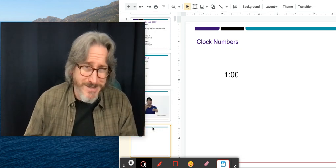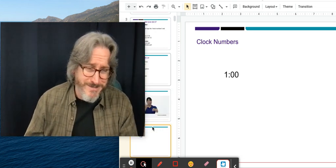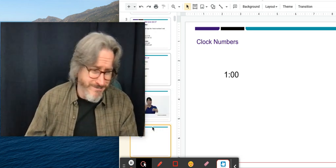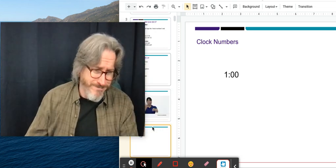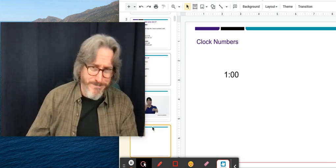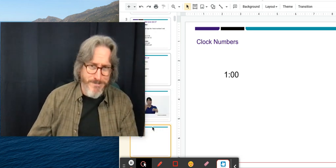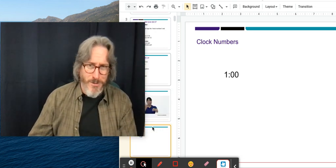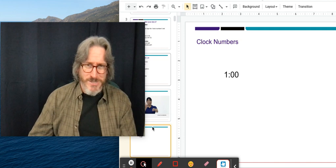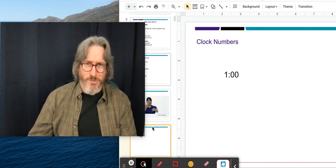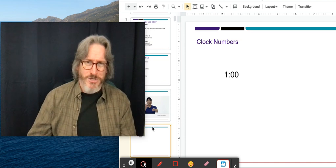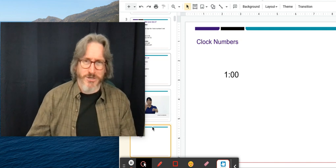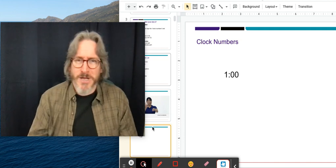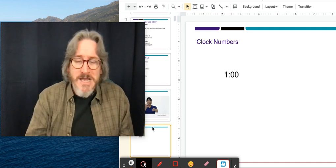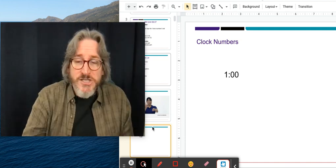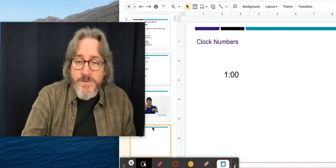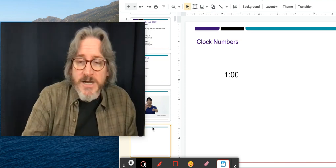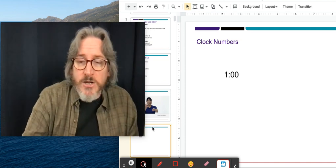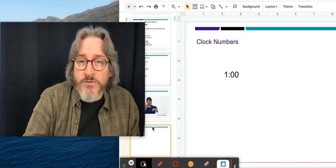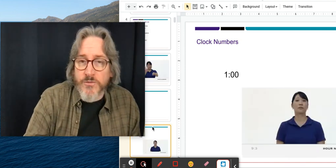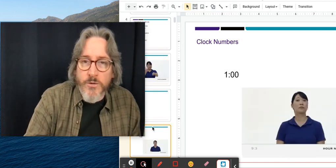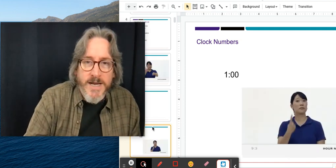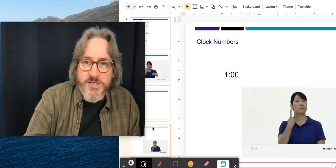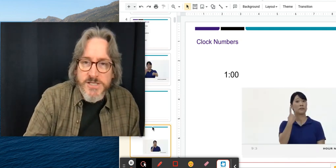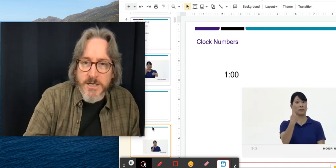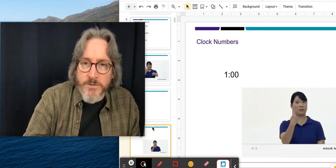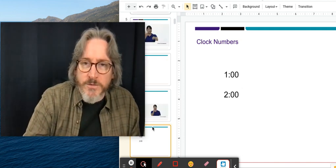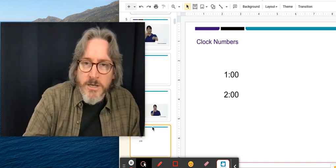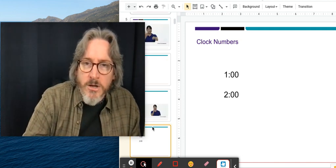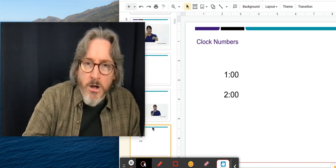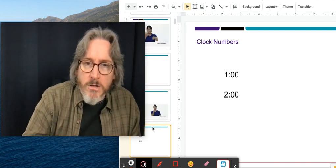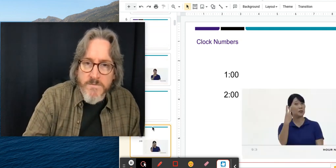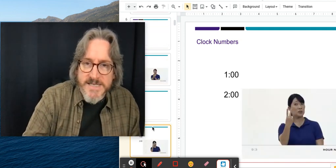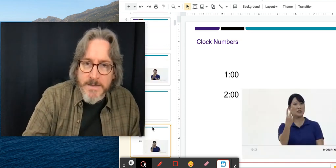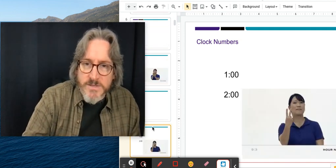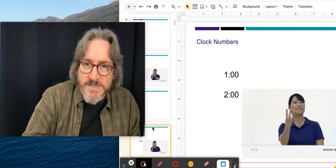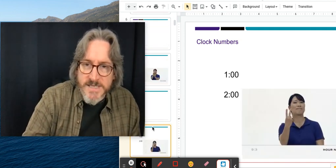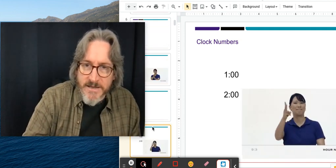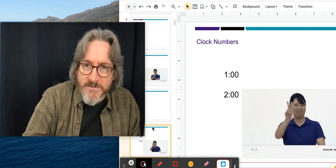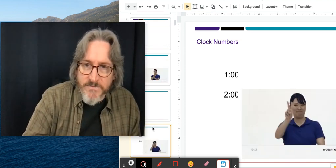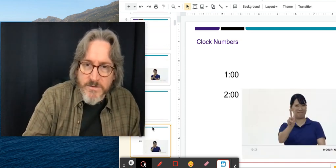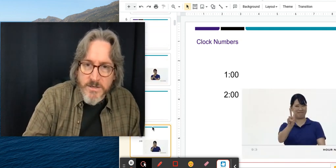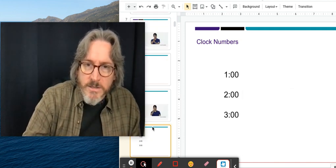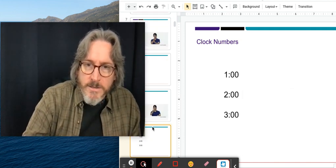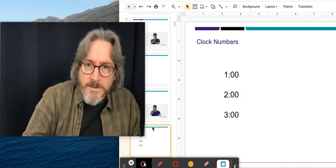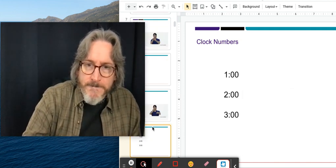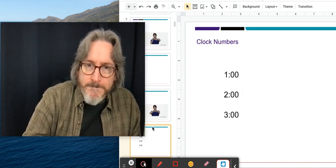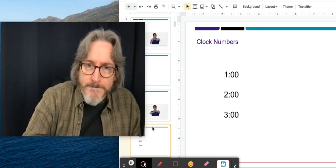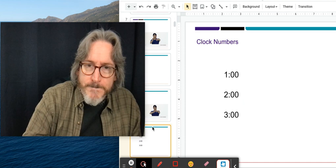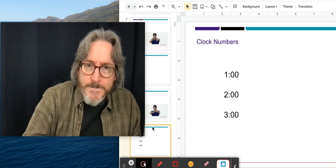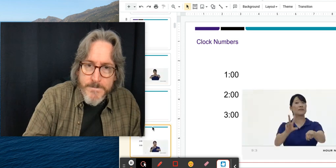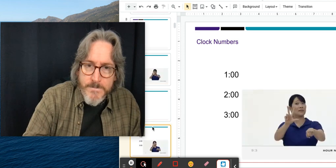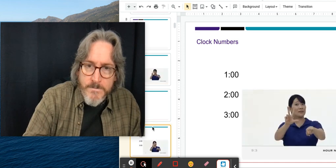So always watch her. So then I go through and I just included all of the examples they give.